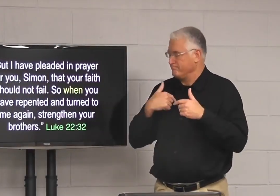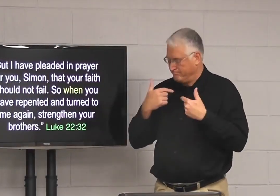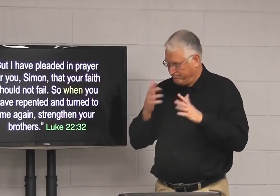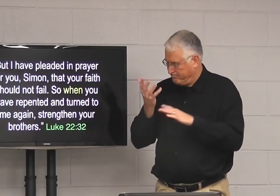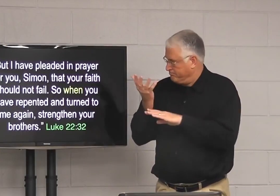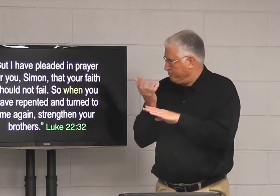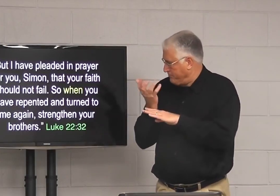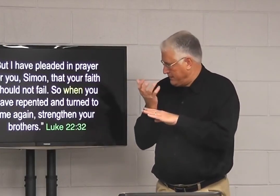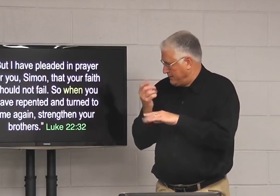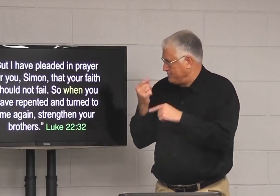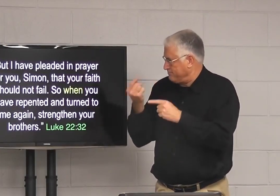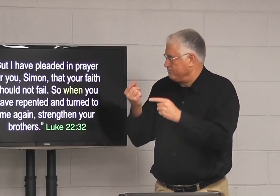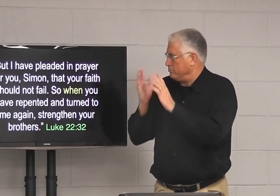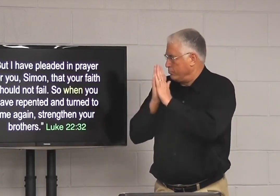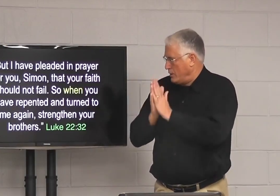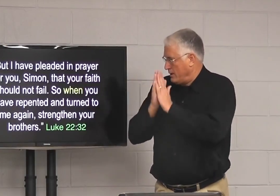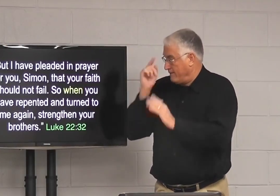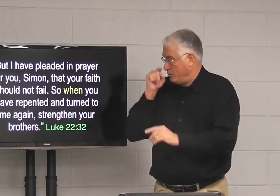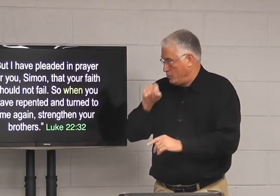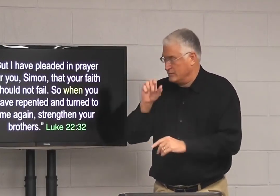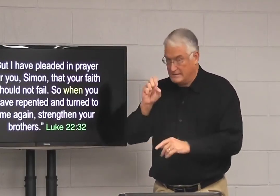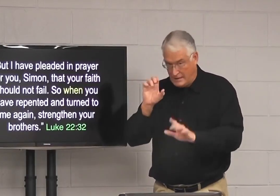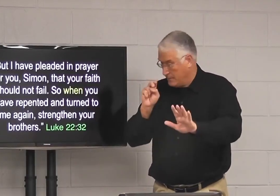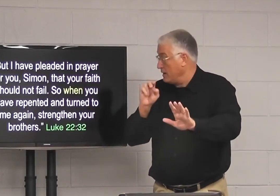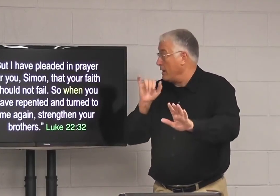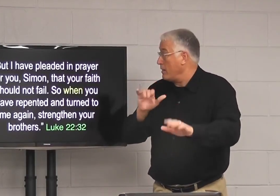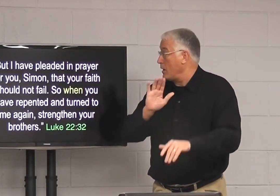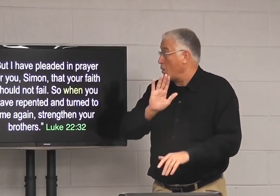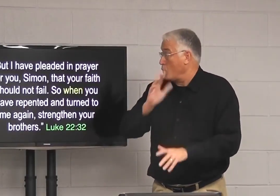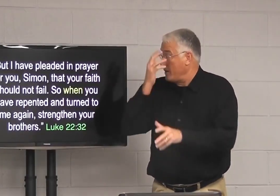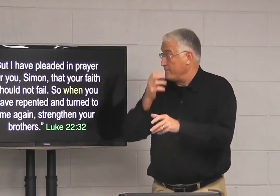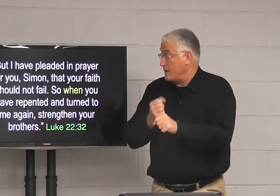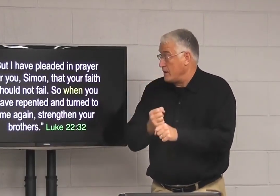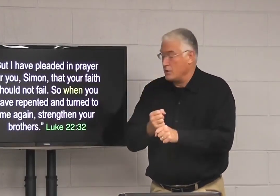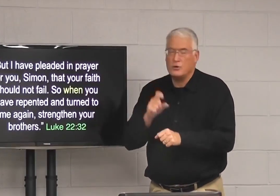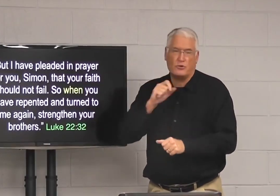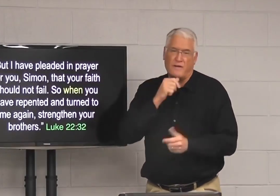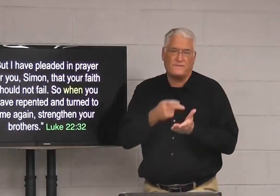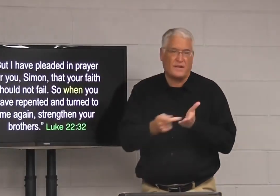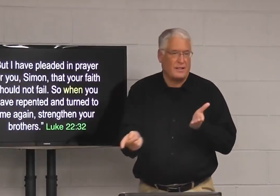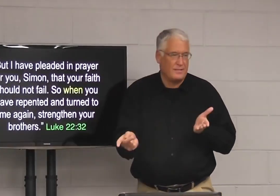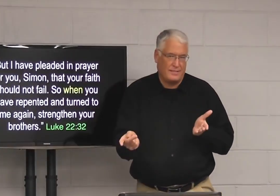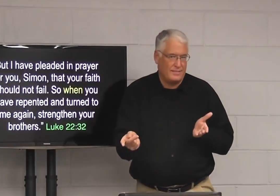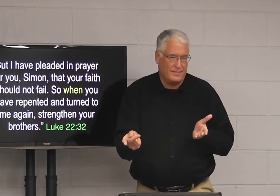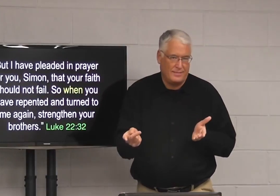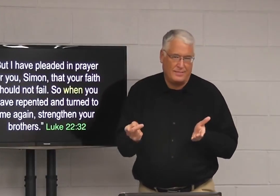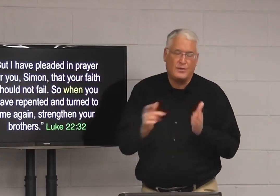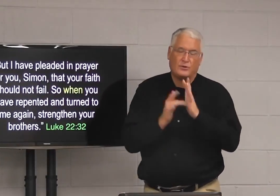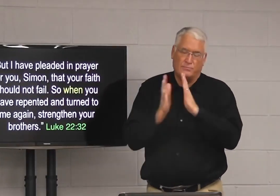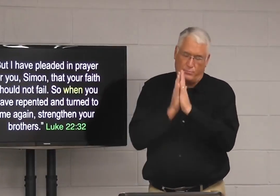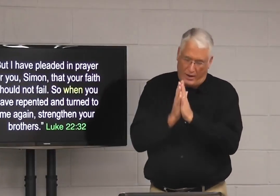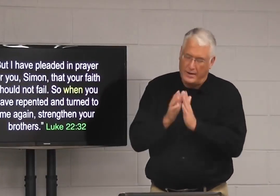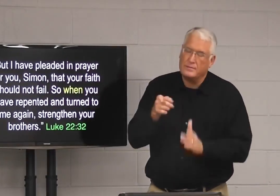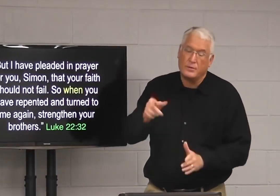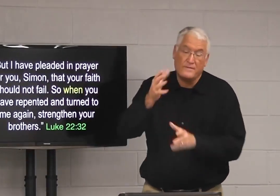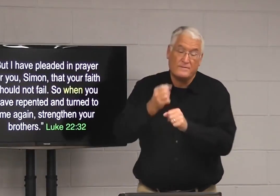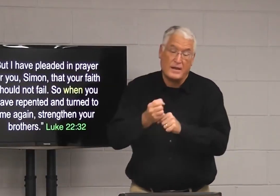and Jesus said, "But I have pleaded in prayer for you, Simon, that your faith should not fail." So